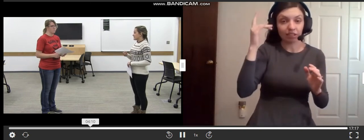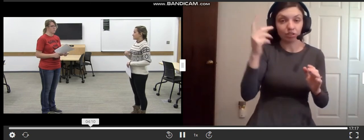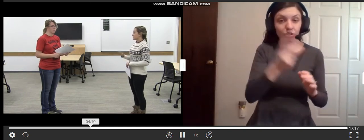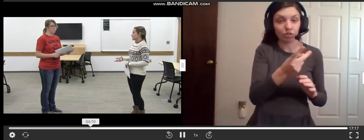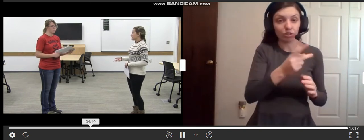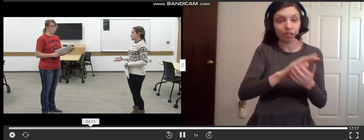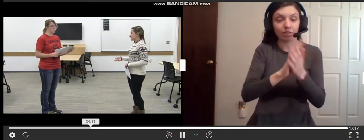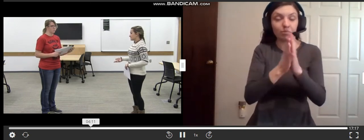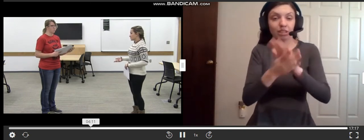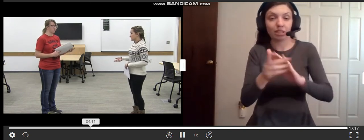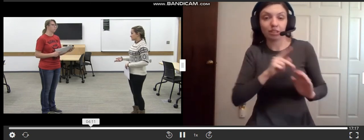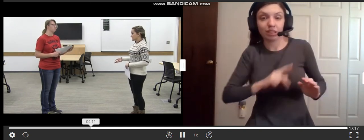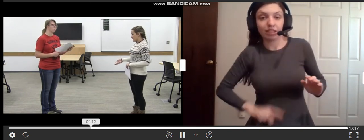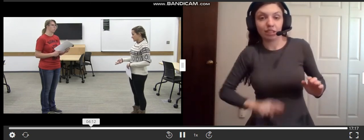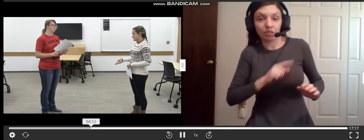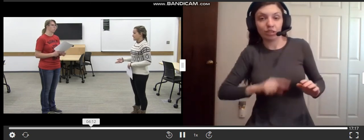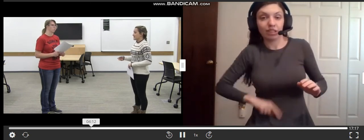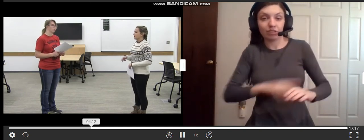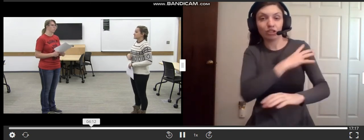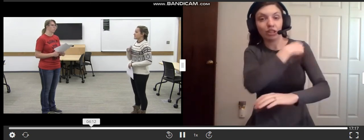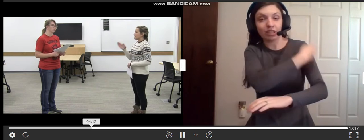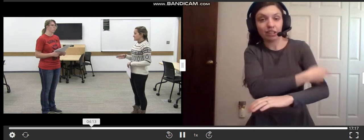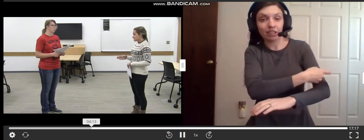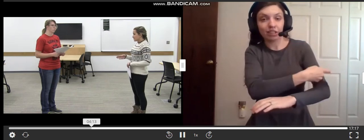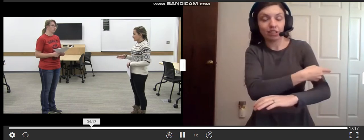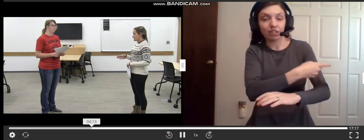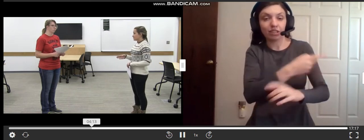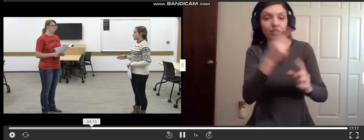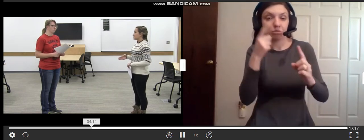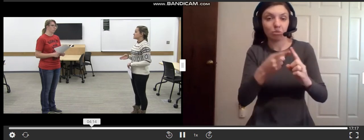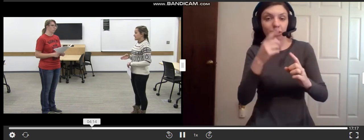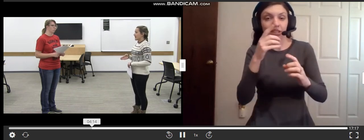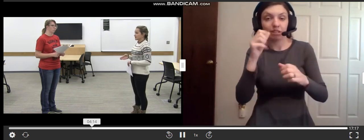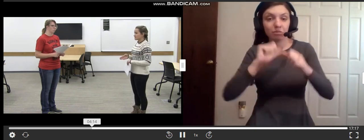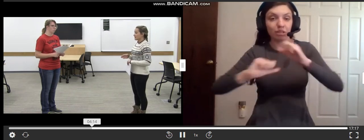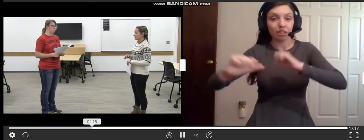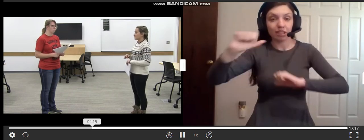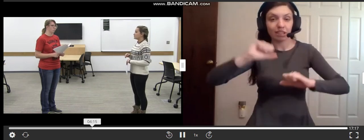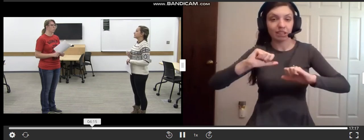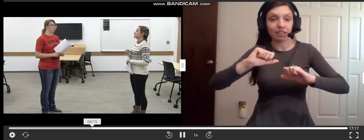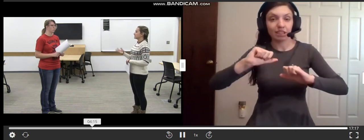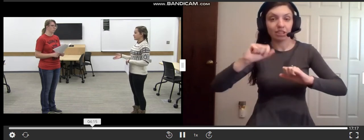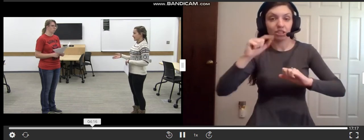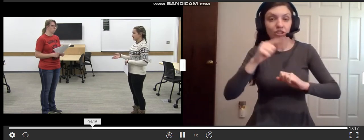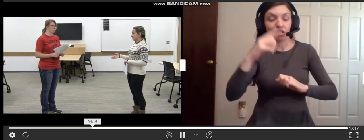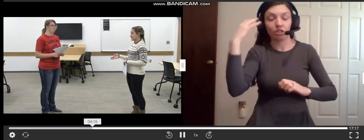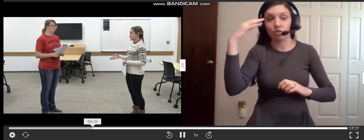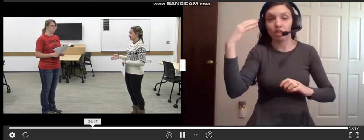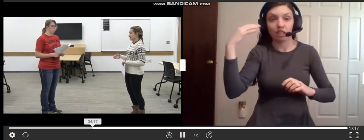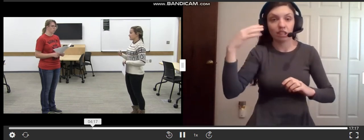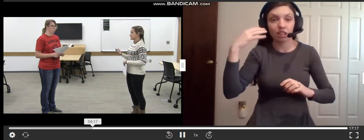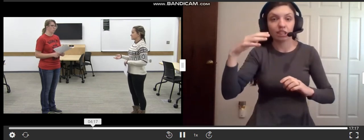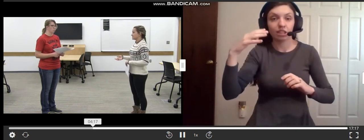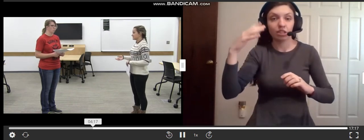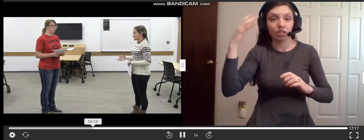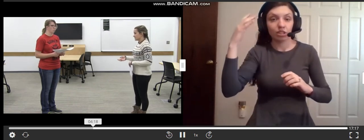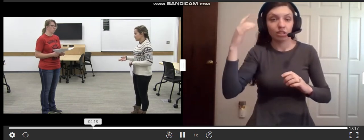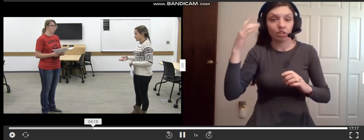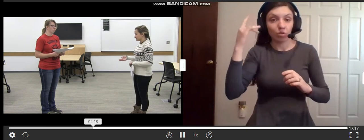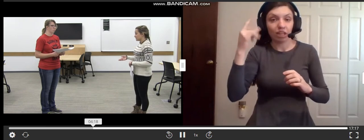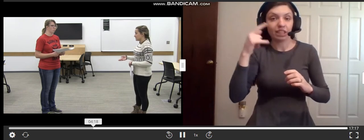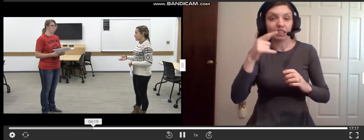two of them could become King and Queen of Scotland. And so at this point in the play, she has gone completely crazy, like you said, because she